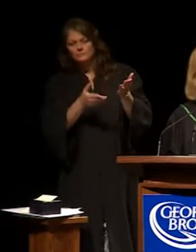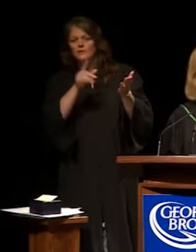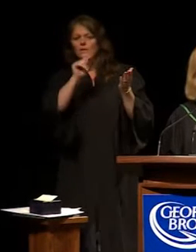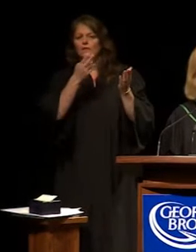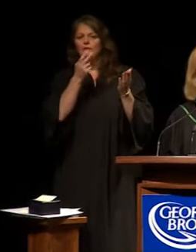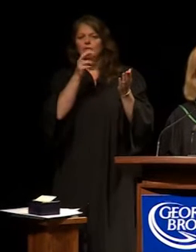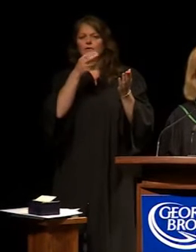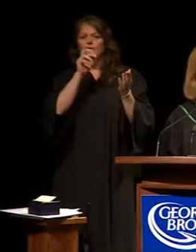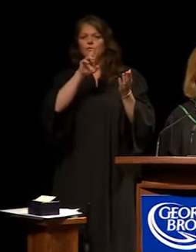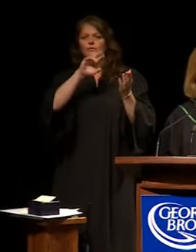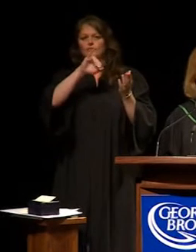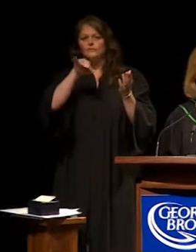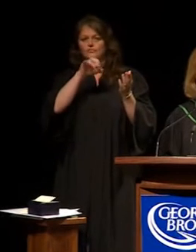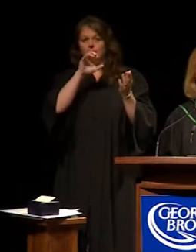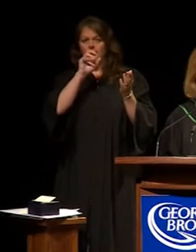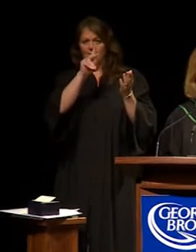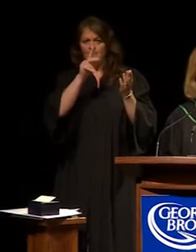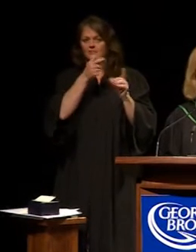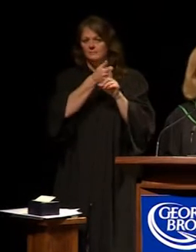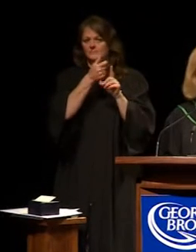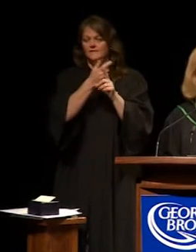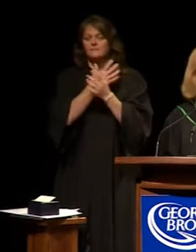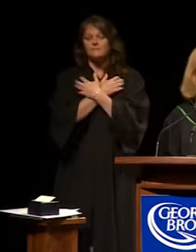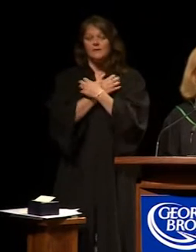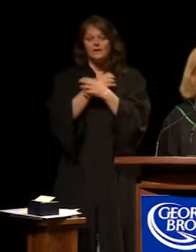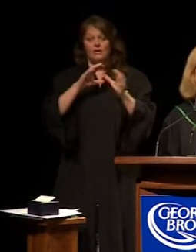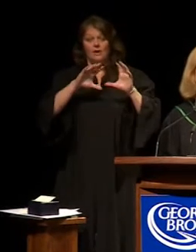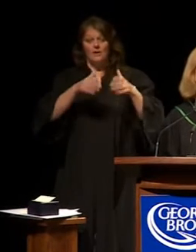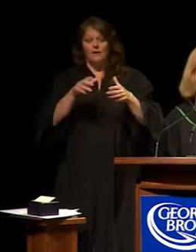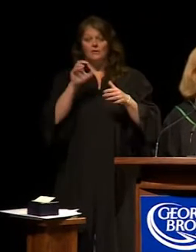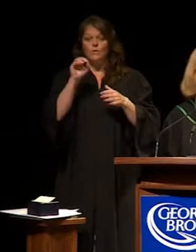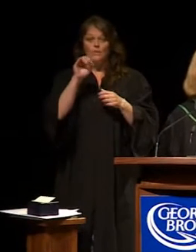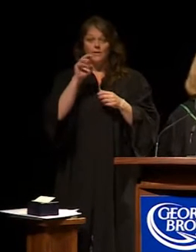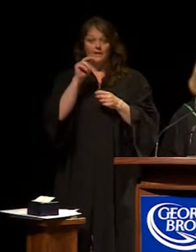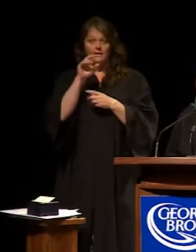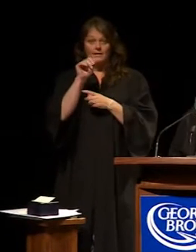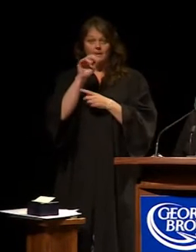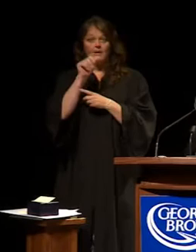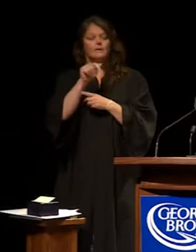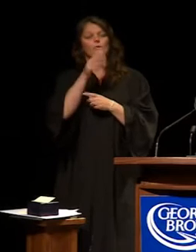Thunder Jack, who is Bear Clan of the Oneida Nation.